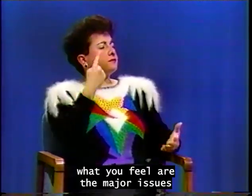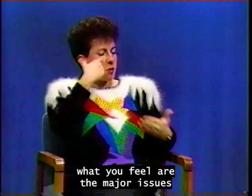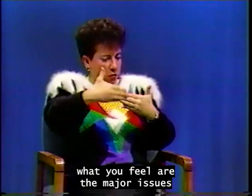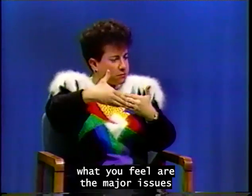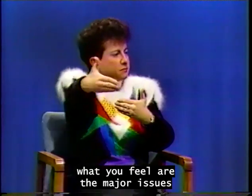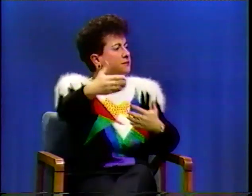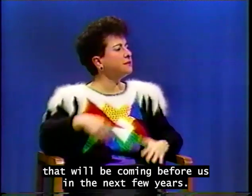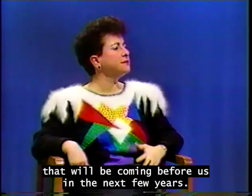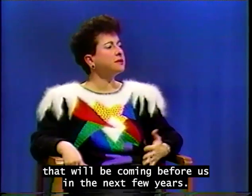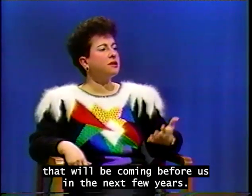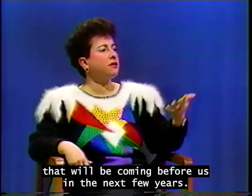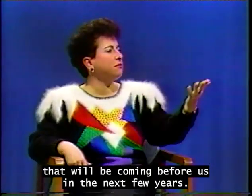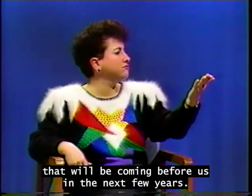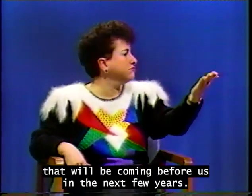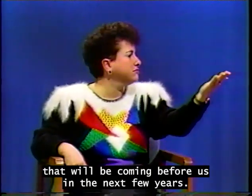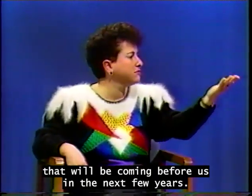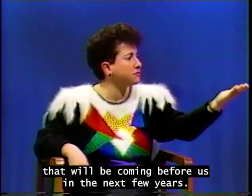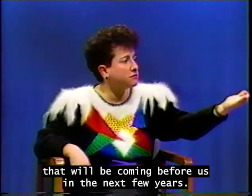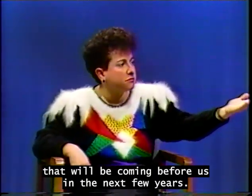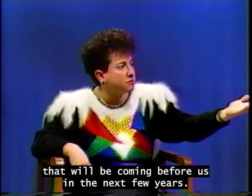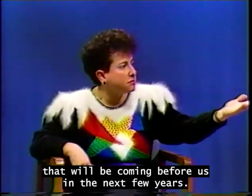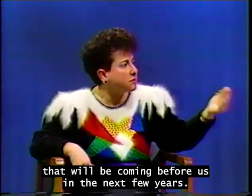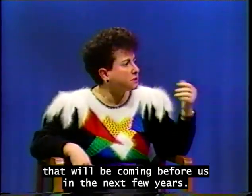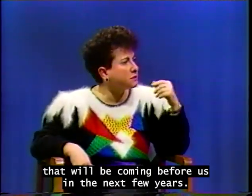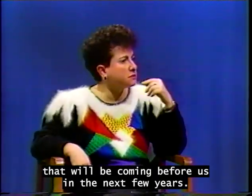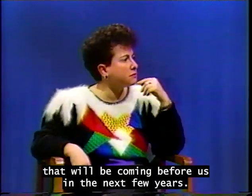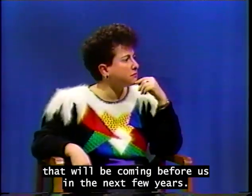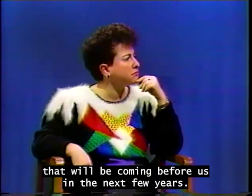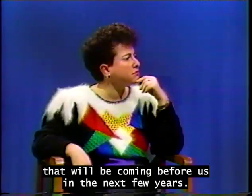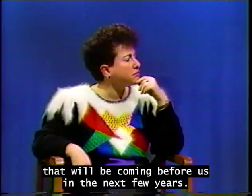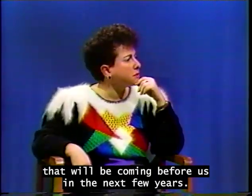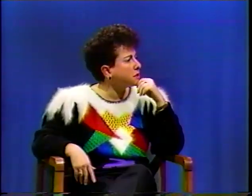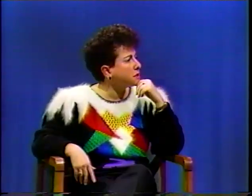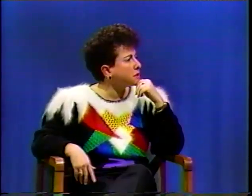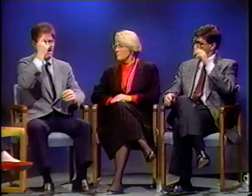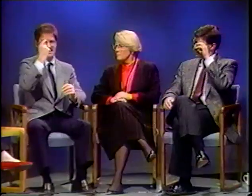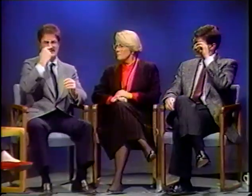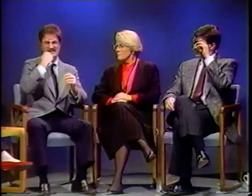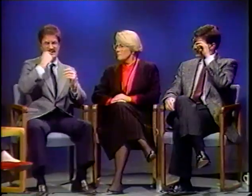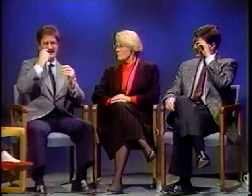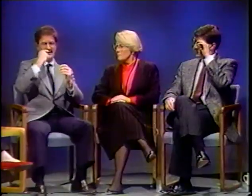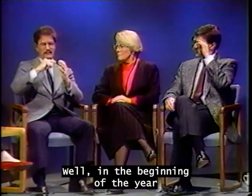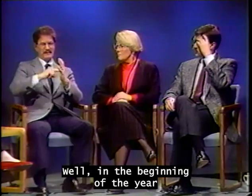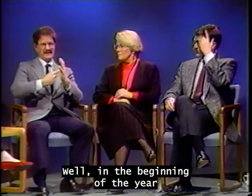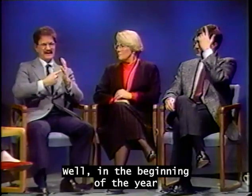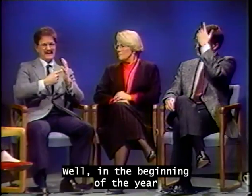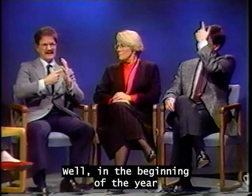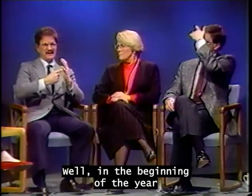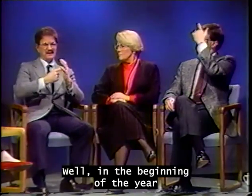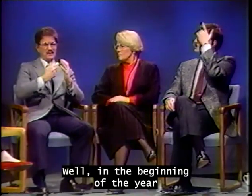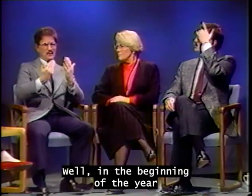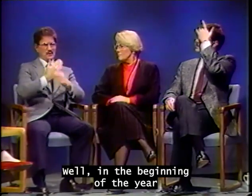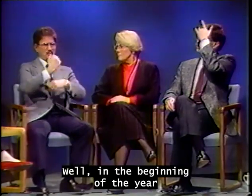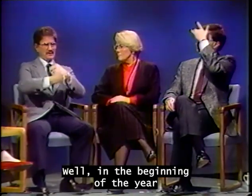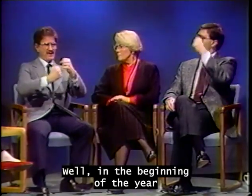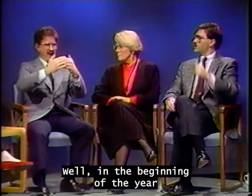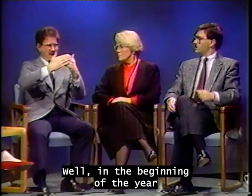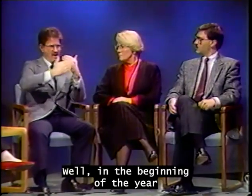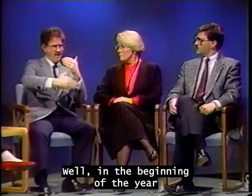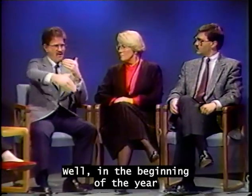major issues that will be coming before us in the next few years. Well, in the beginning